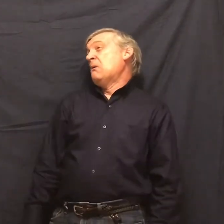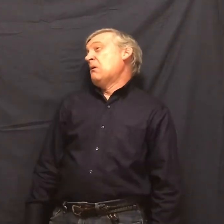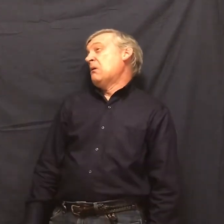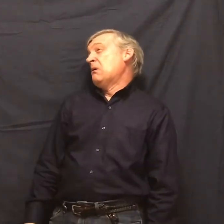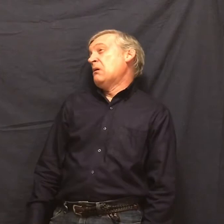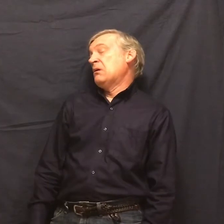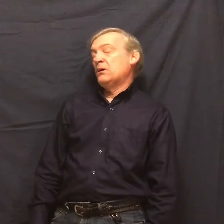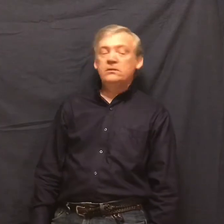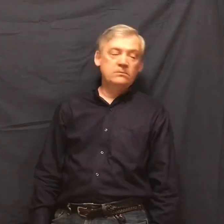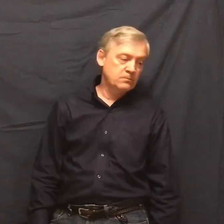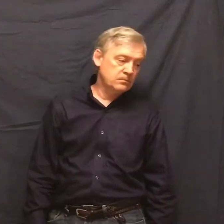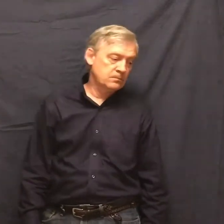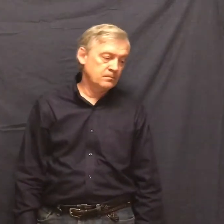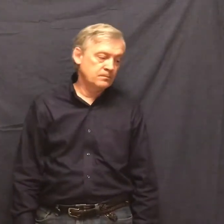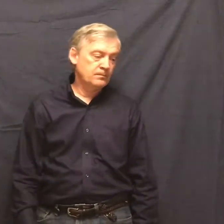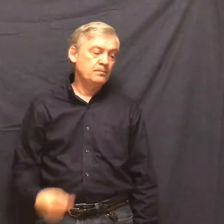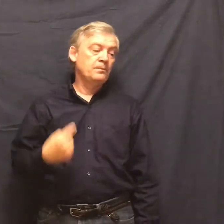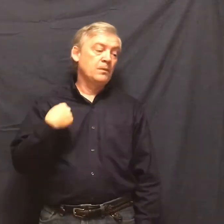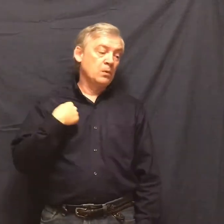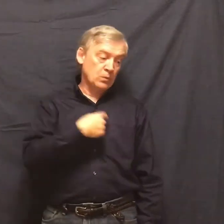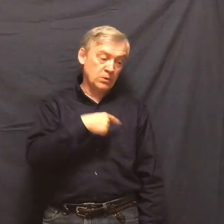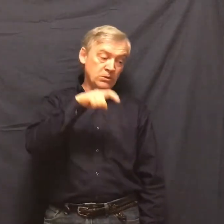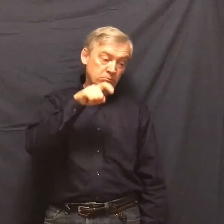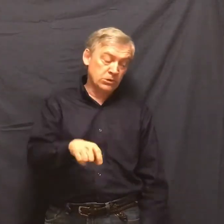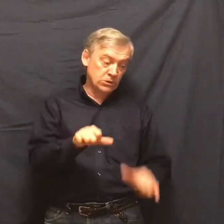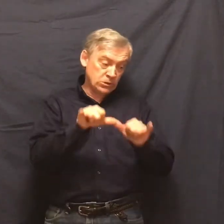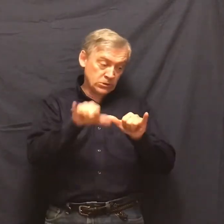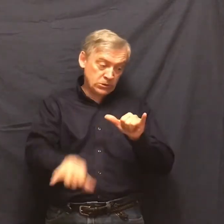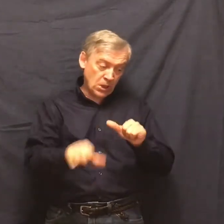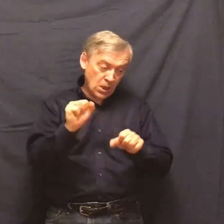We got to keep it till we get a steak. We can't help it, Lenny.